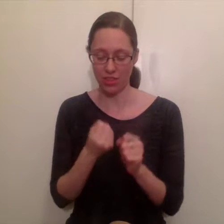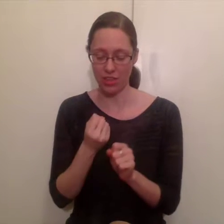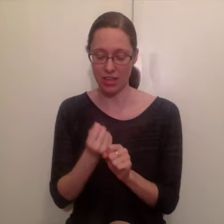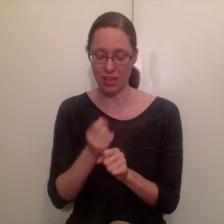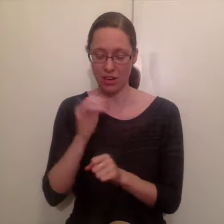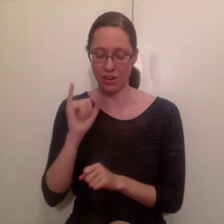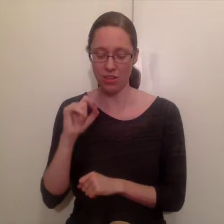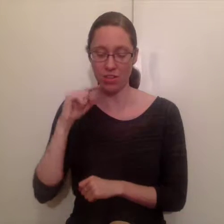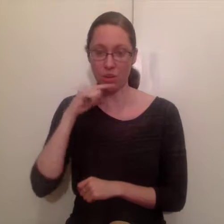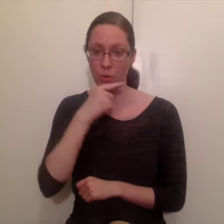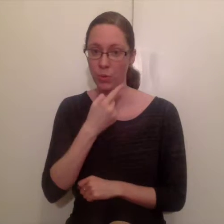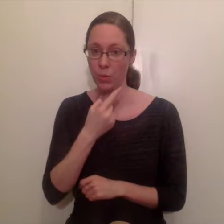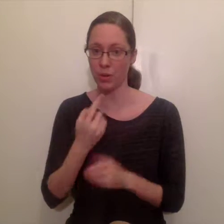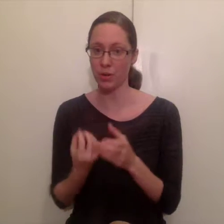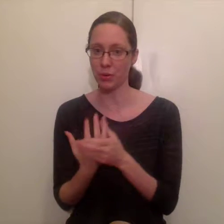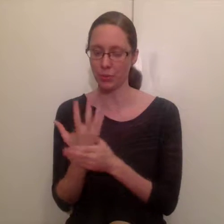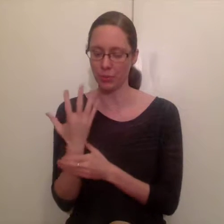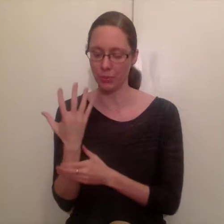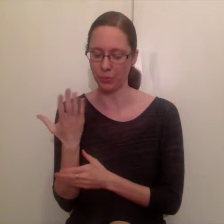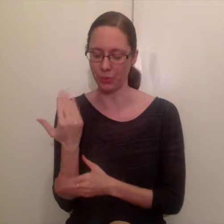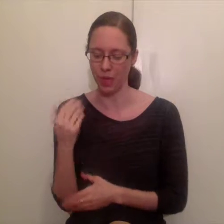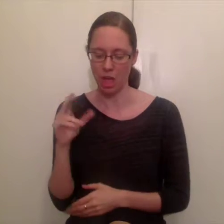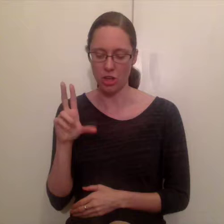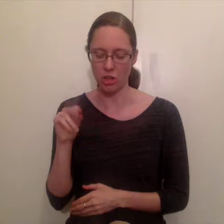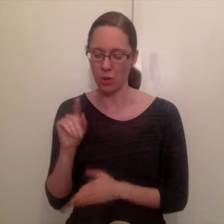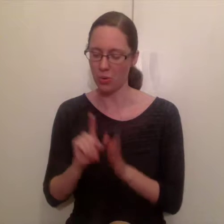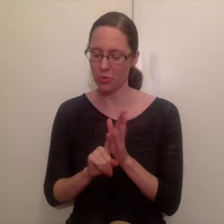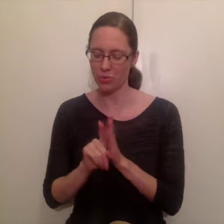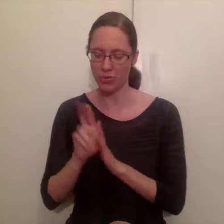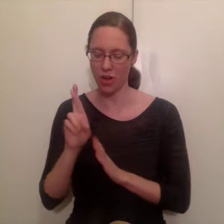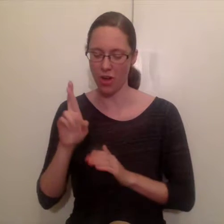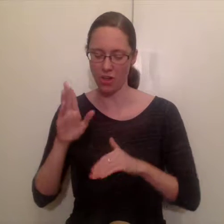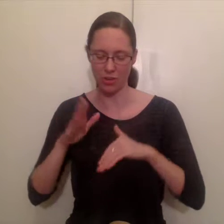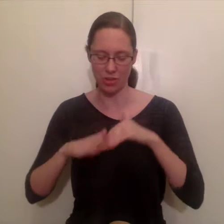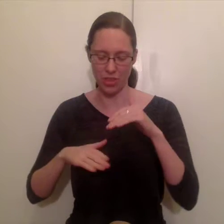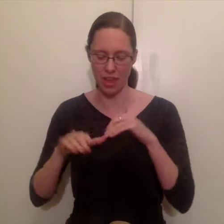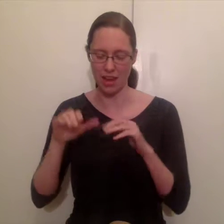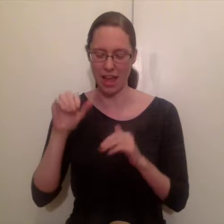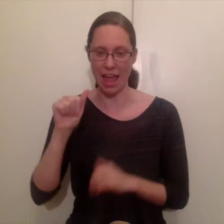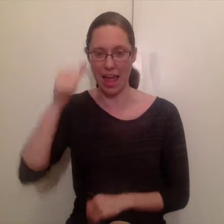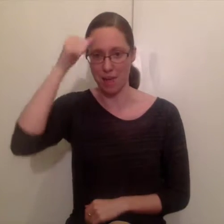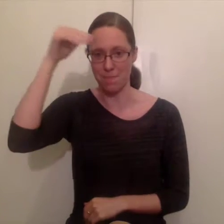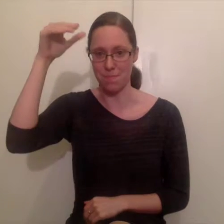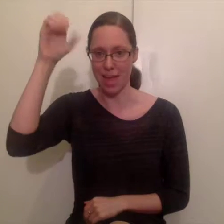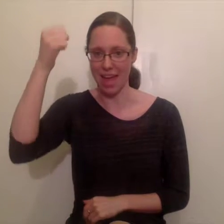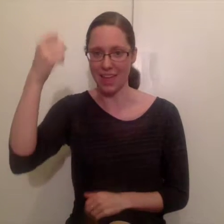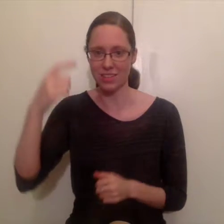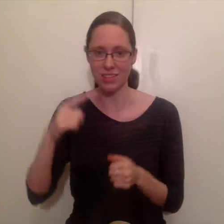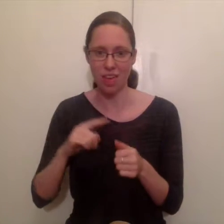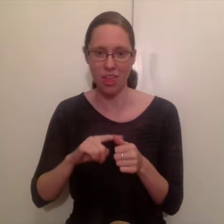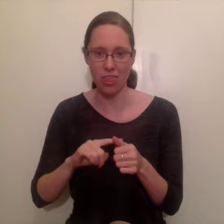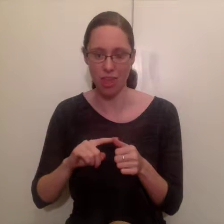The year the corn grew no taller than a man's